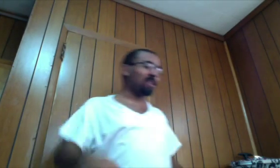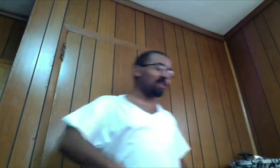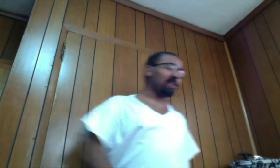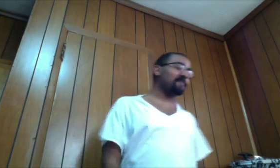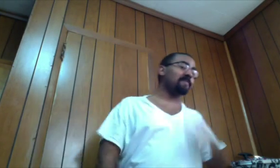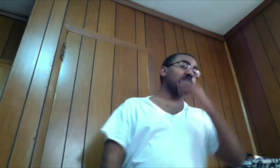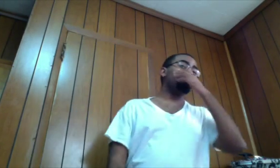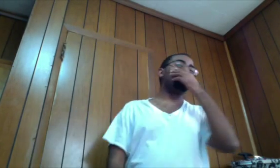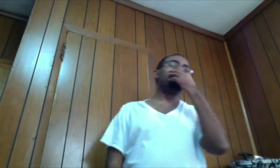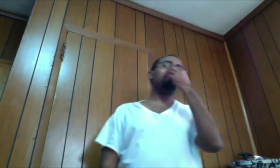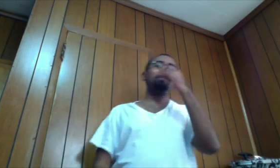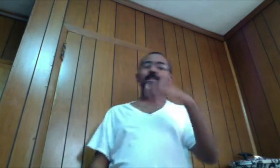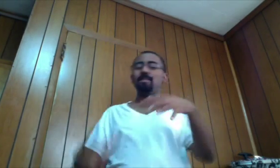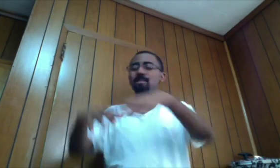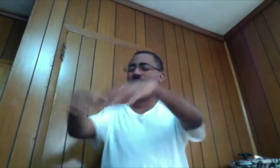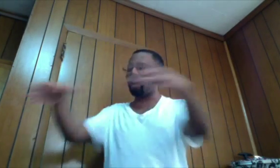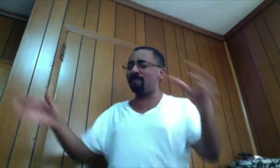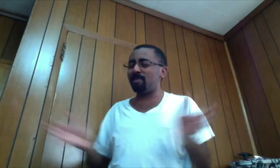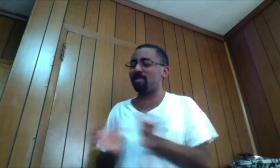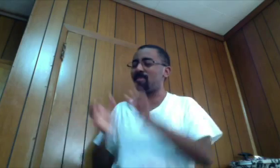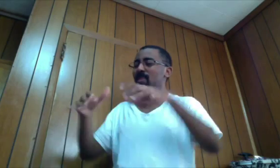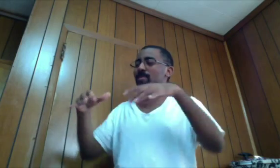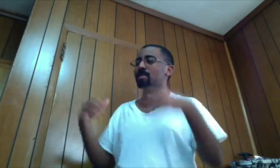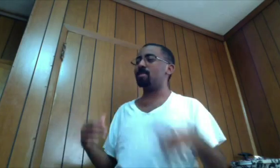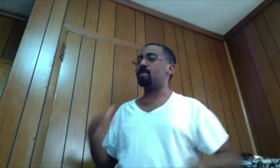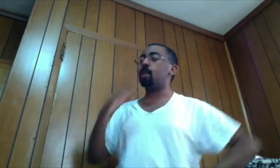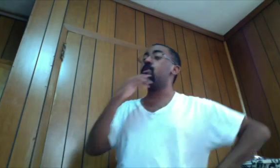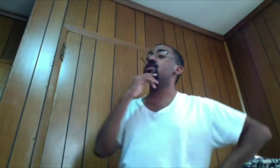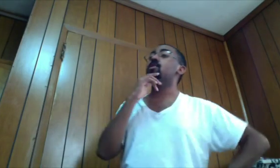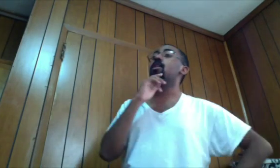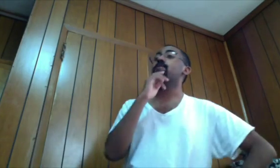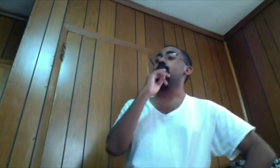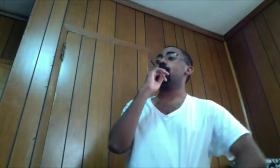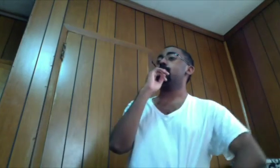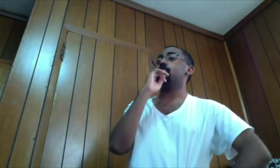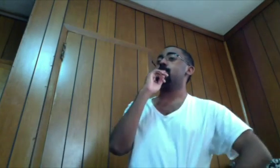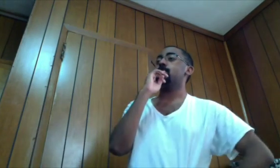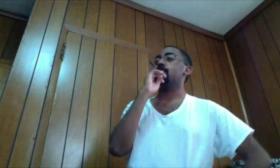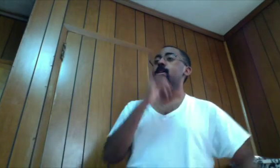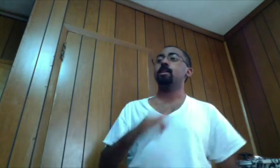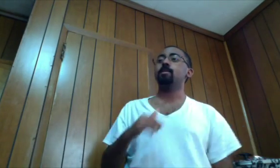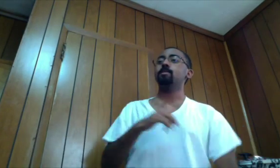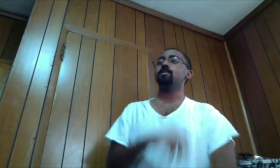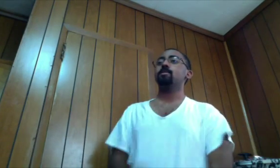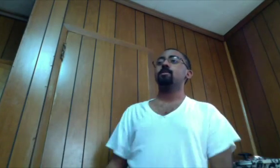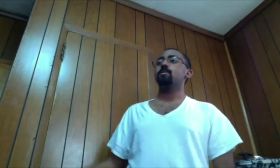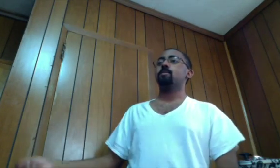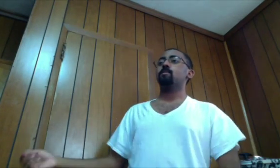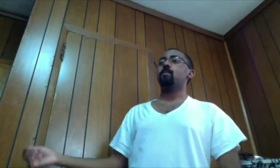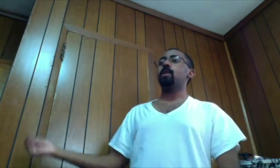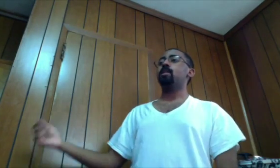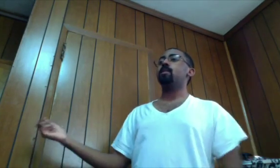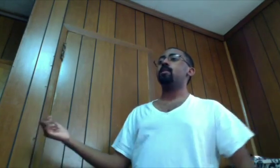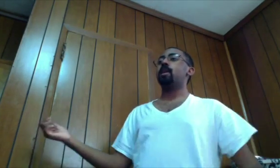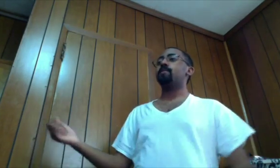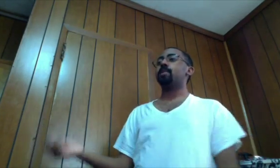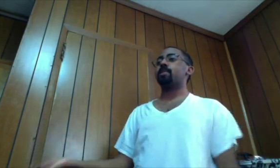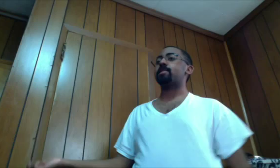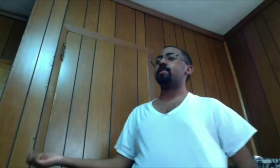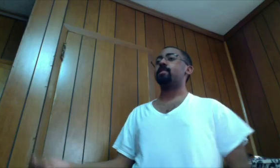Anyway. The giant bowls of ramen, dude. I would love ramen that size. And also, why did he not even, like, slice the